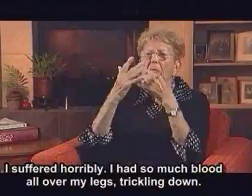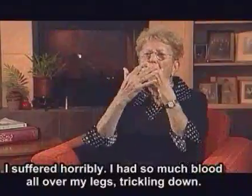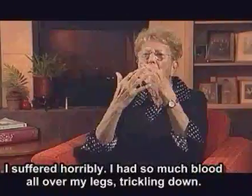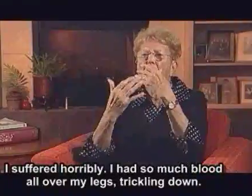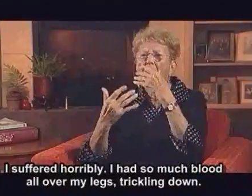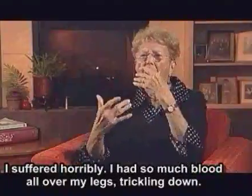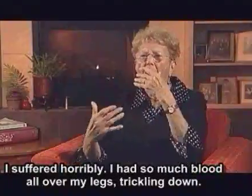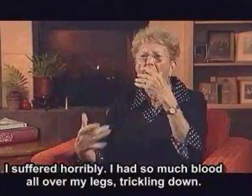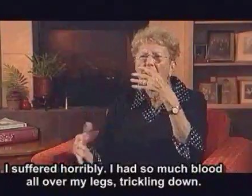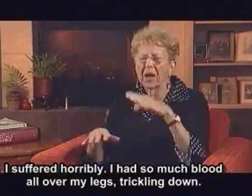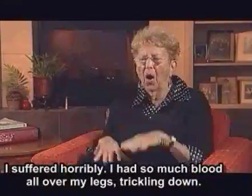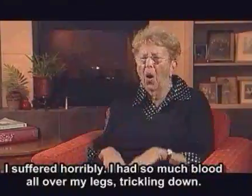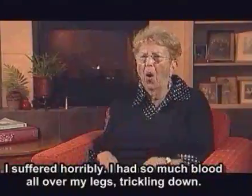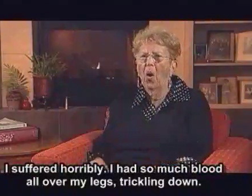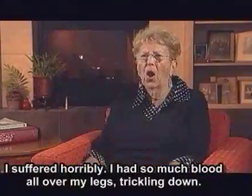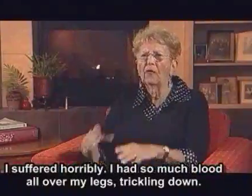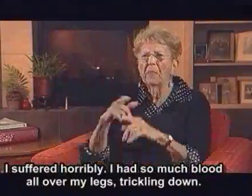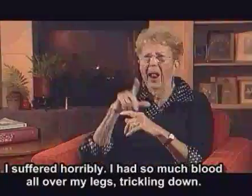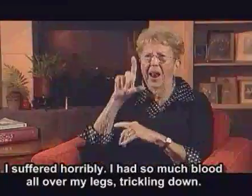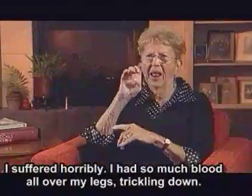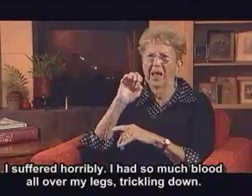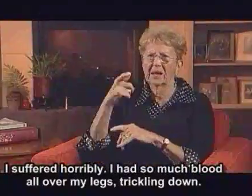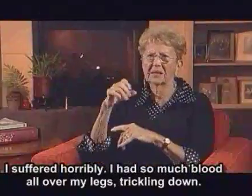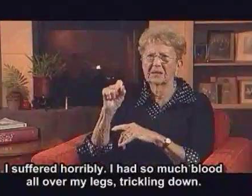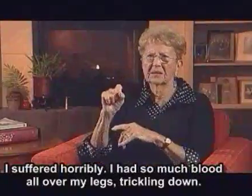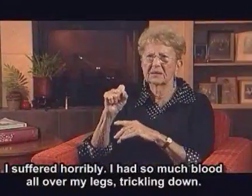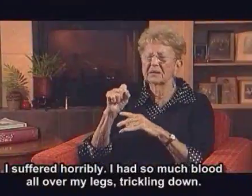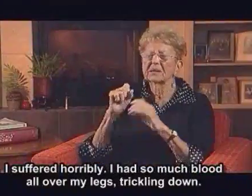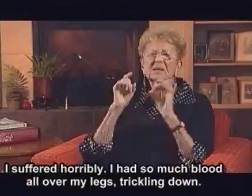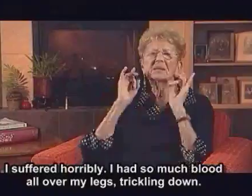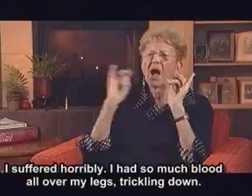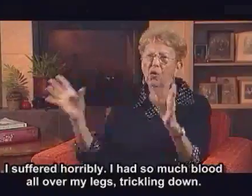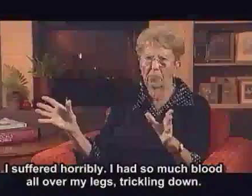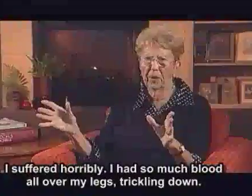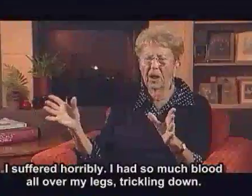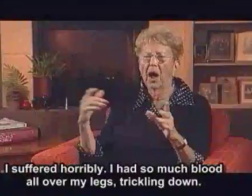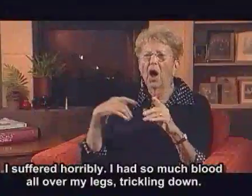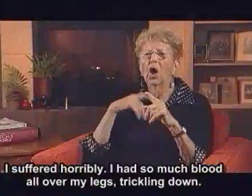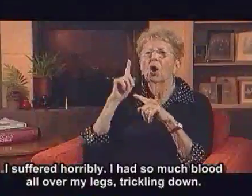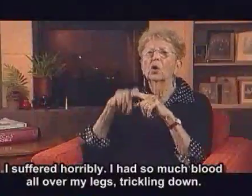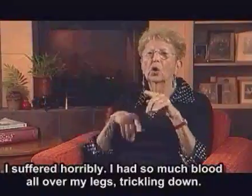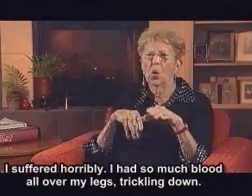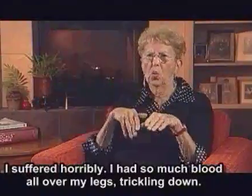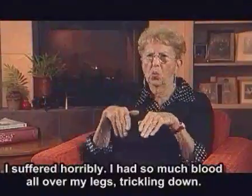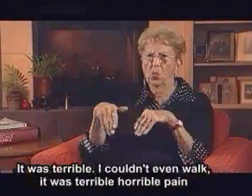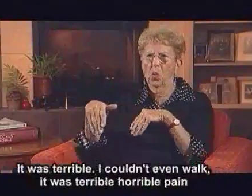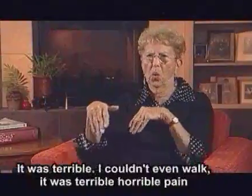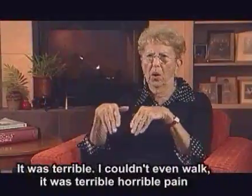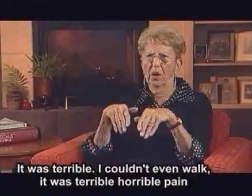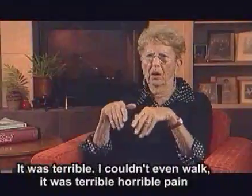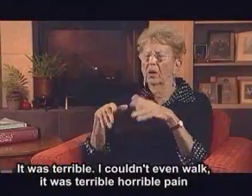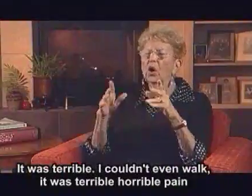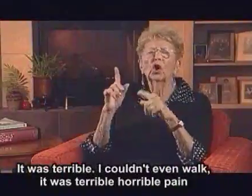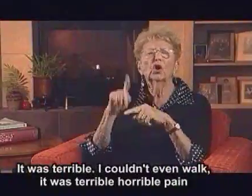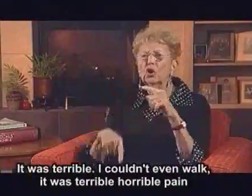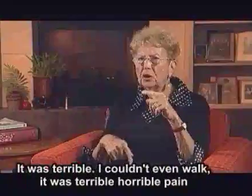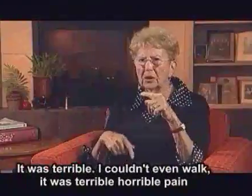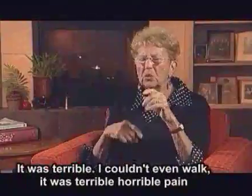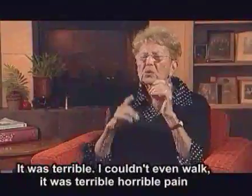horribly. I had so much blood all over my legs trickling down. It was terrible. I couldn't even